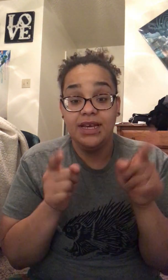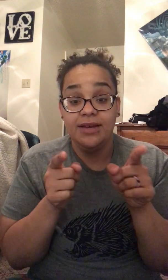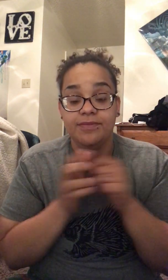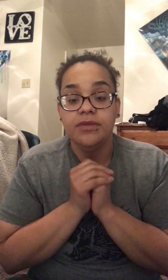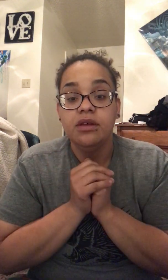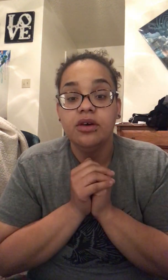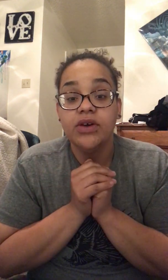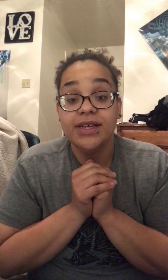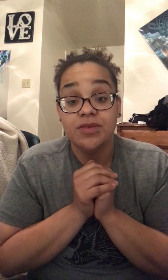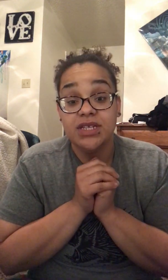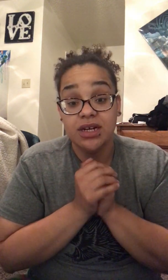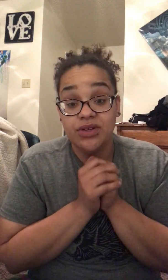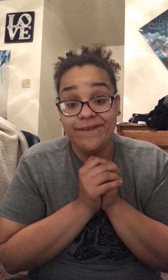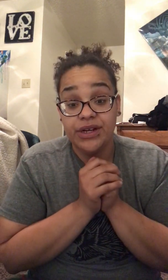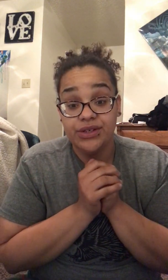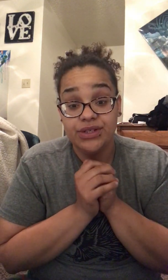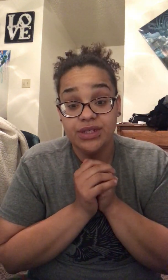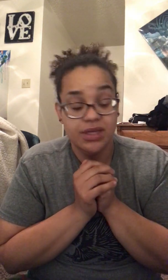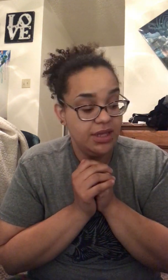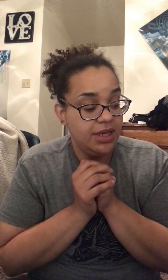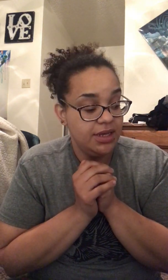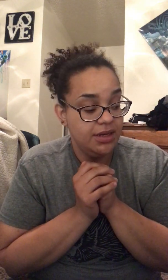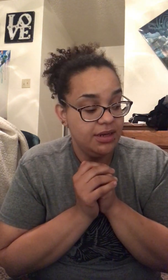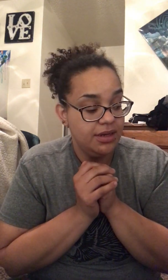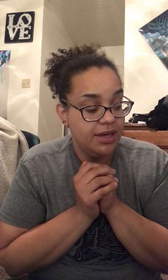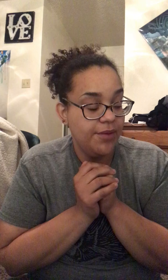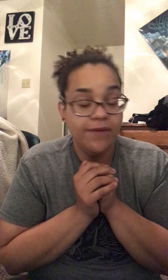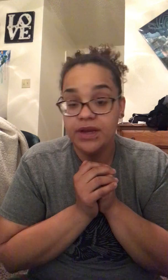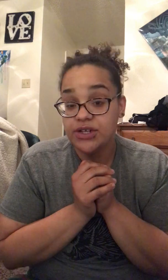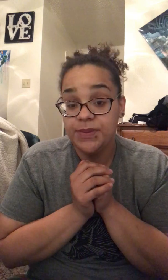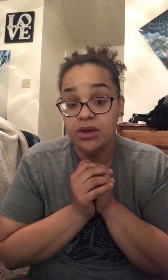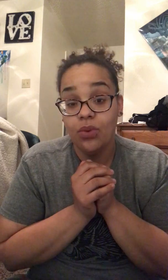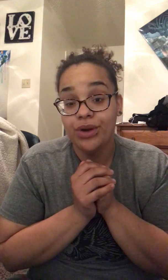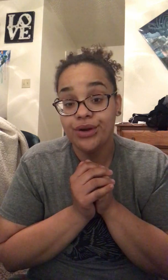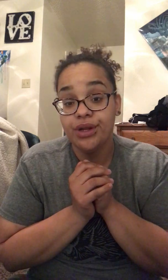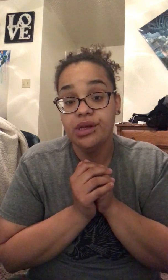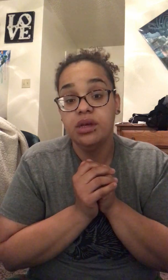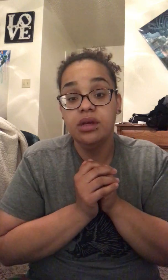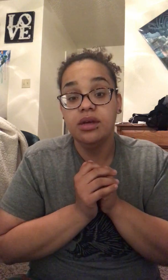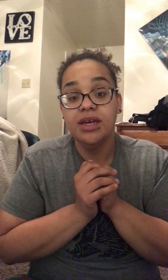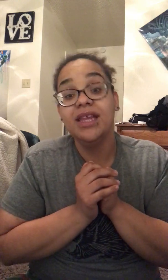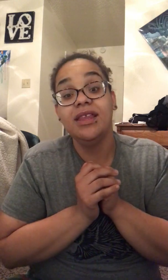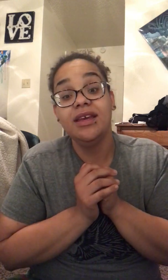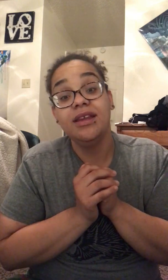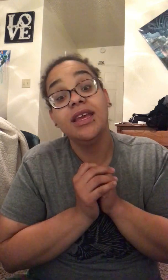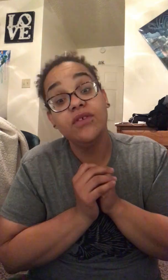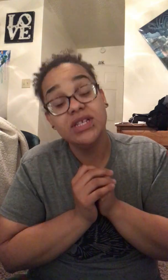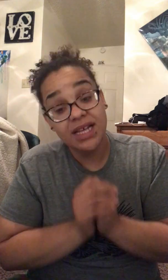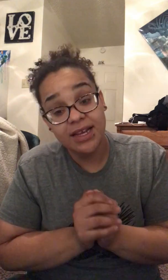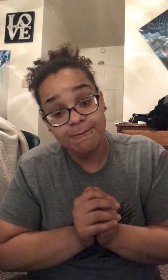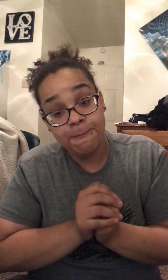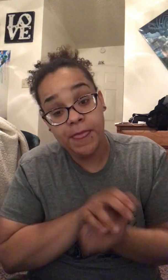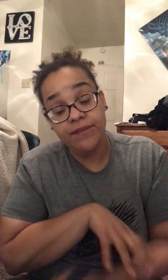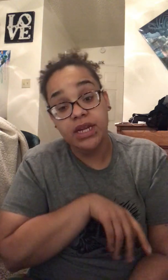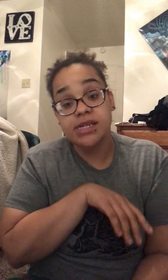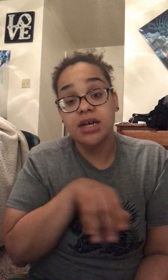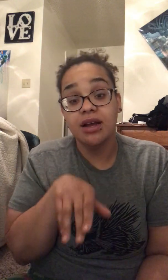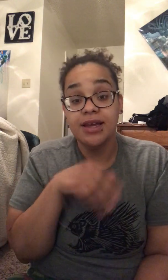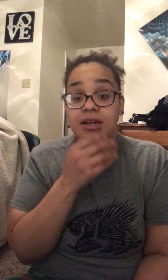hey. Okay, so I'm gonna talk to you at first, and then I will finger spell the word, and then give you the sign. If I need to talk again, I'll